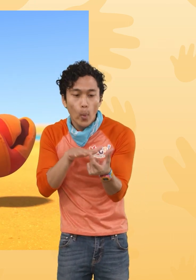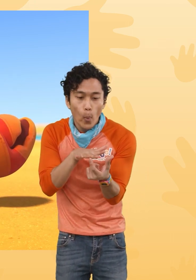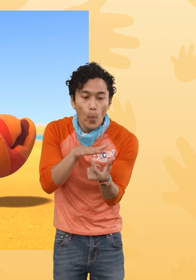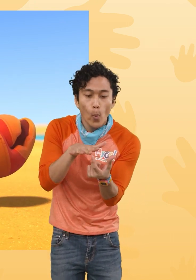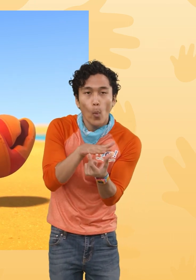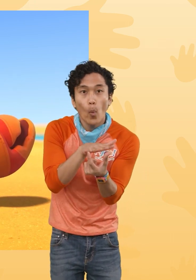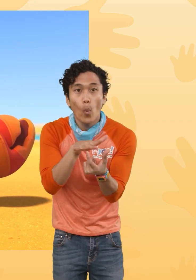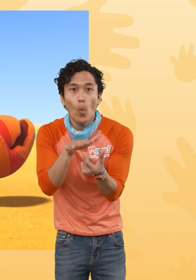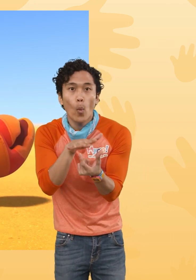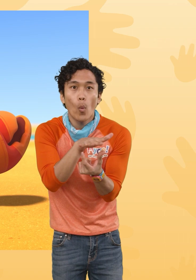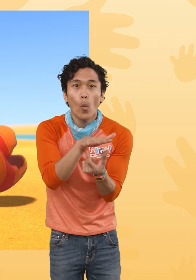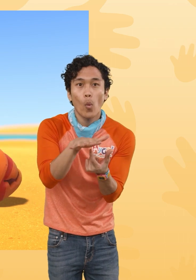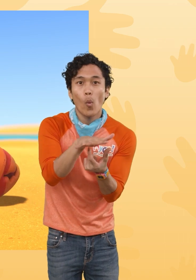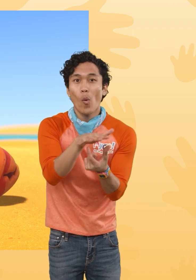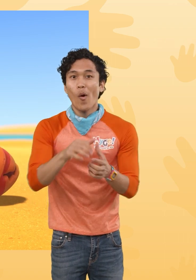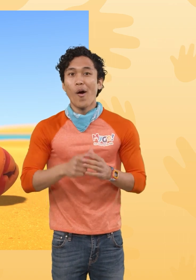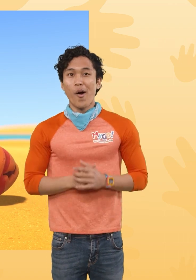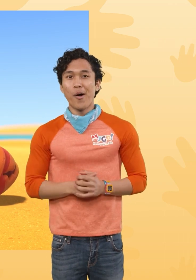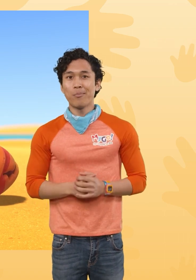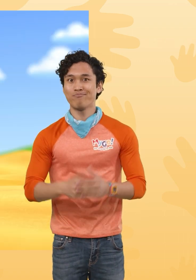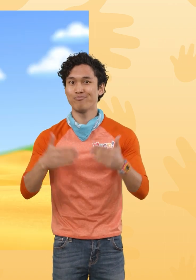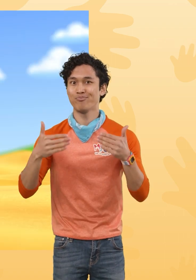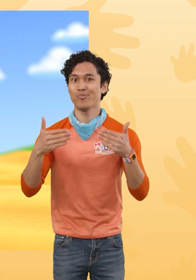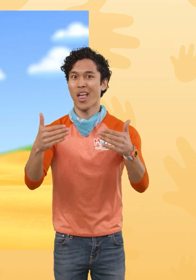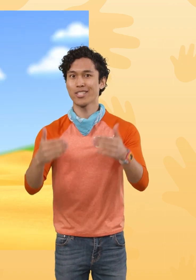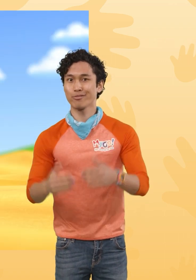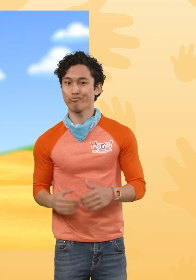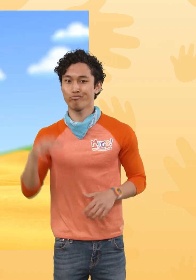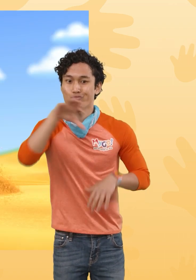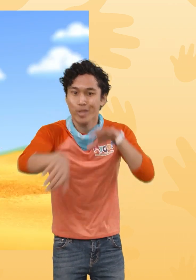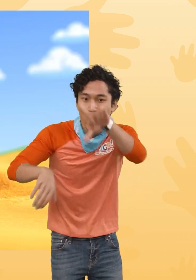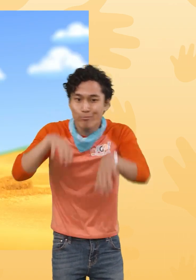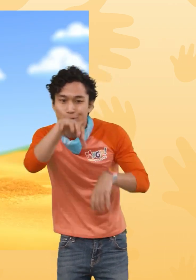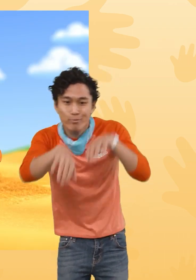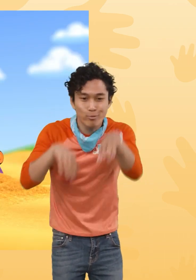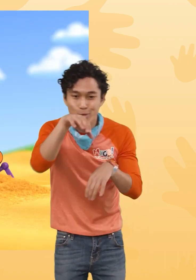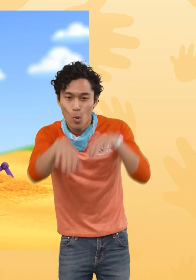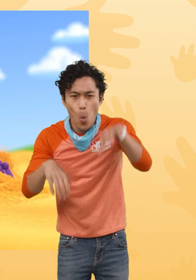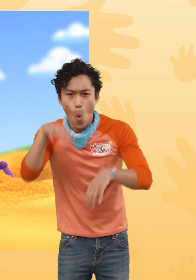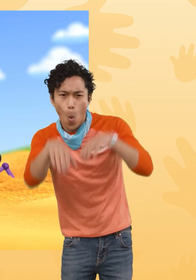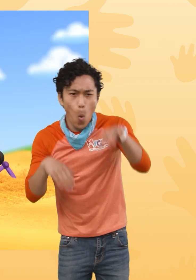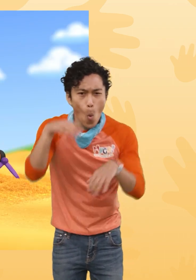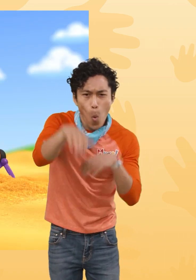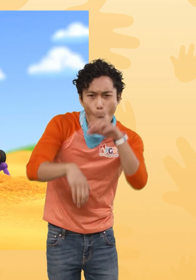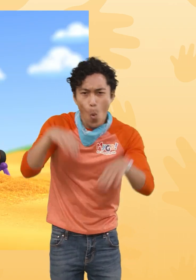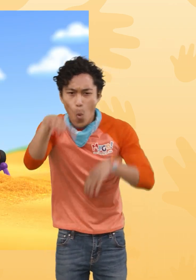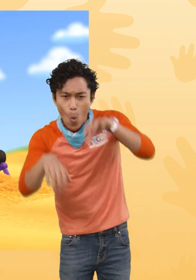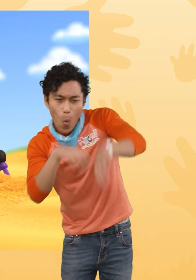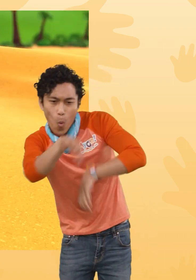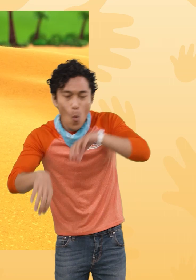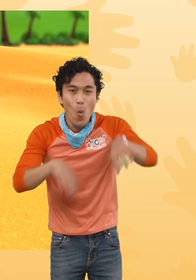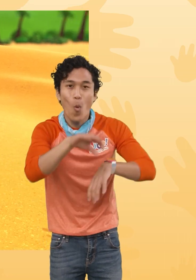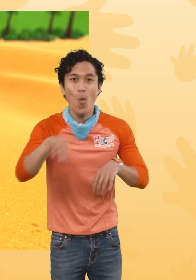and doesn't wash away what's behind it. So, let's dig.